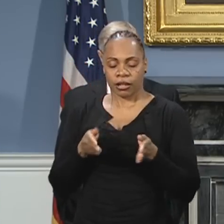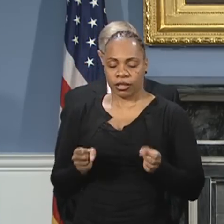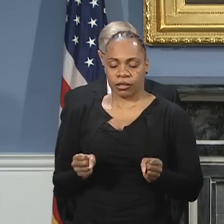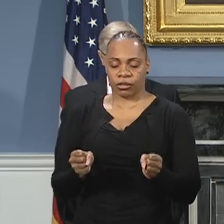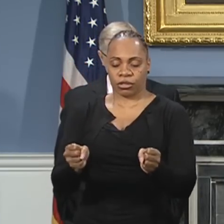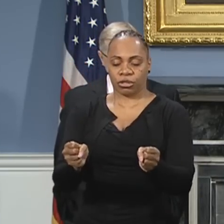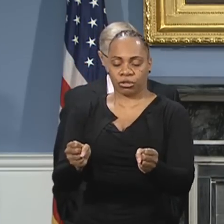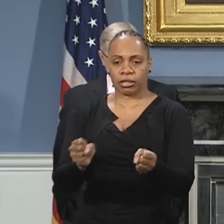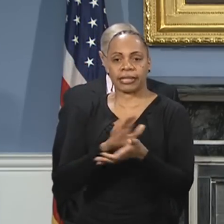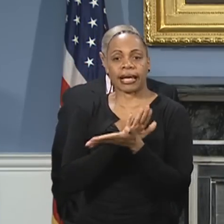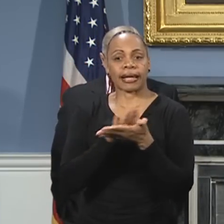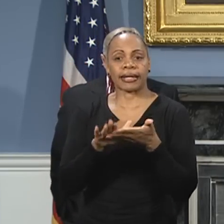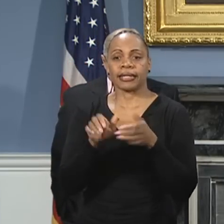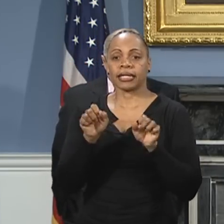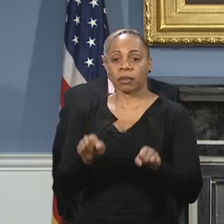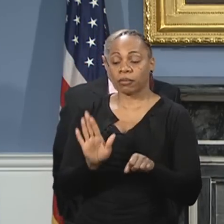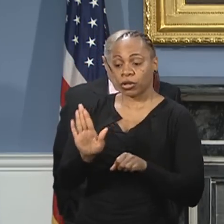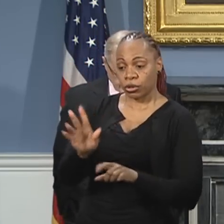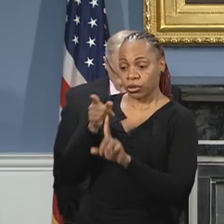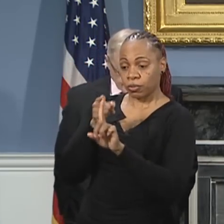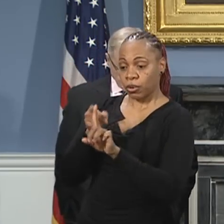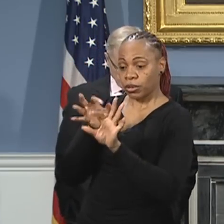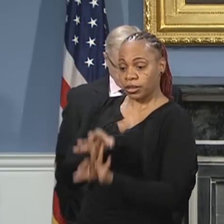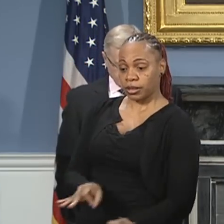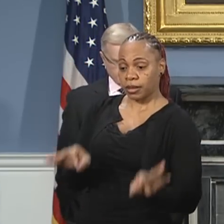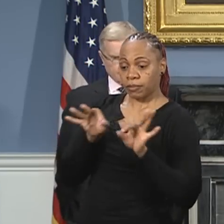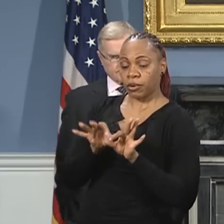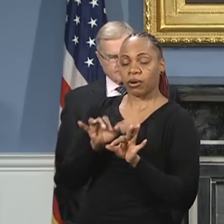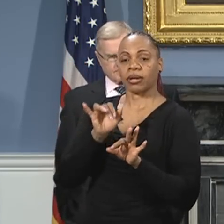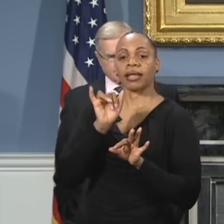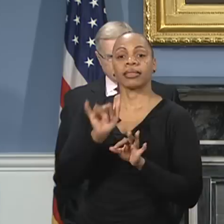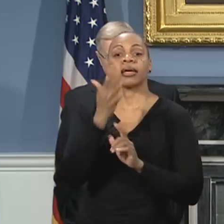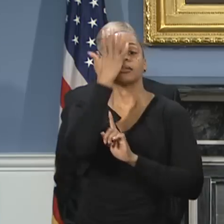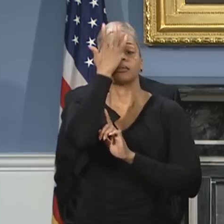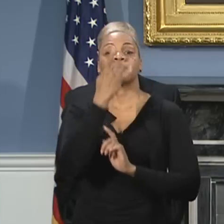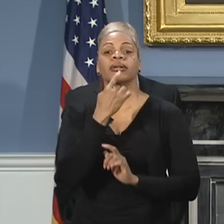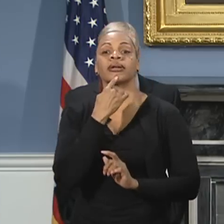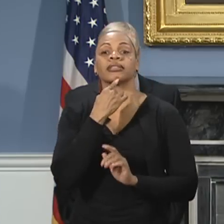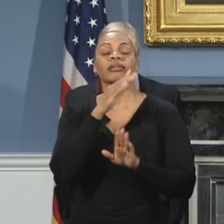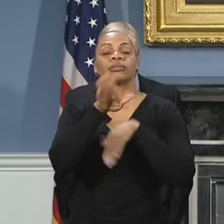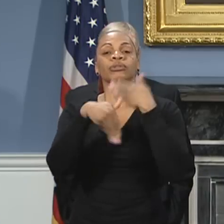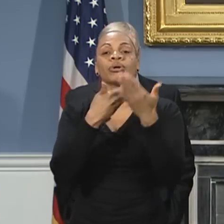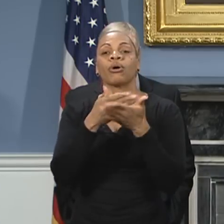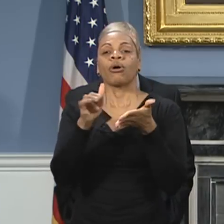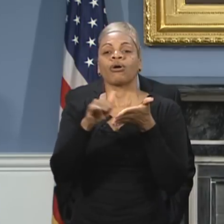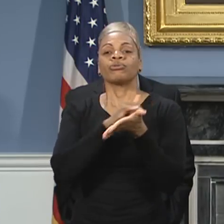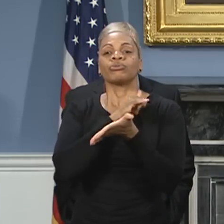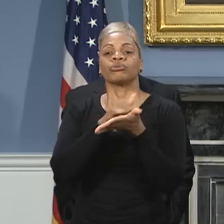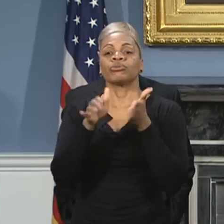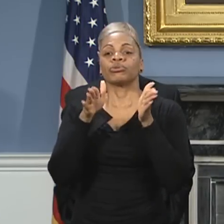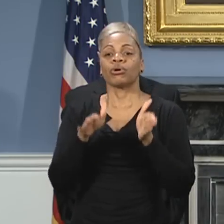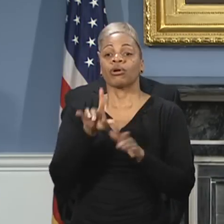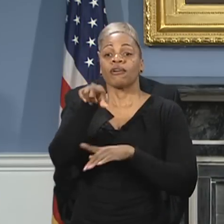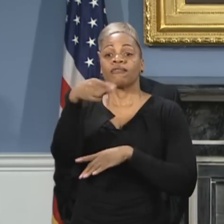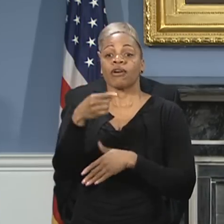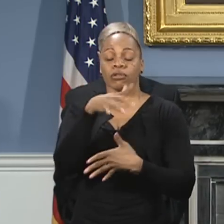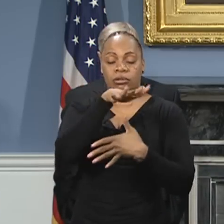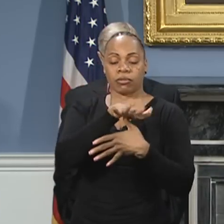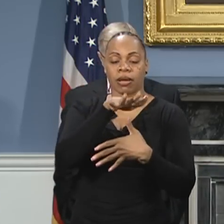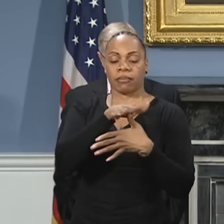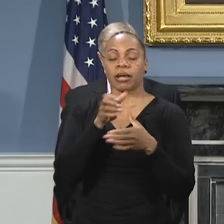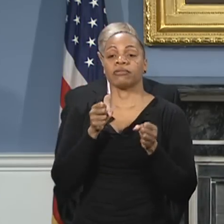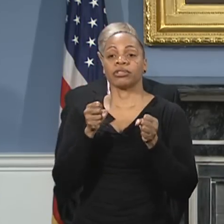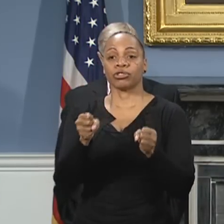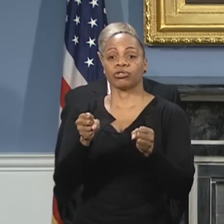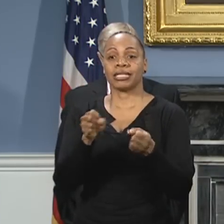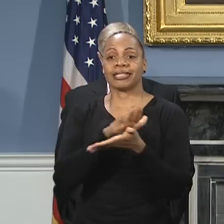you raise gets to something important. And this is why I'd say to all New Yorkers, first, we have to get the primary streets cleared. That is a matter of public